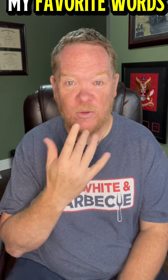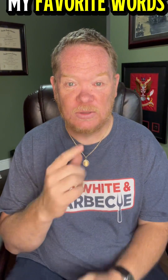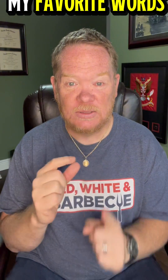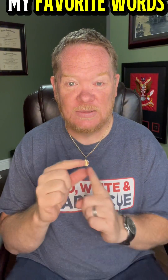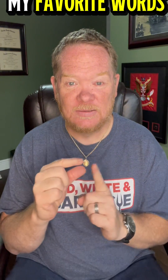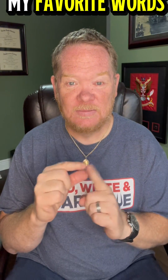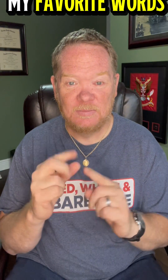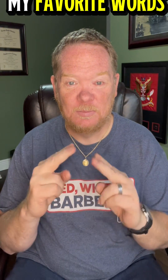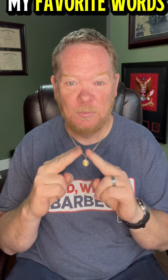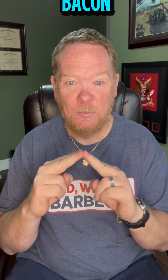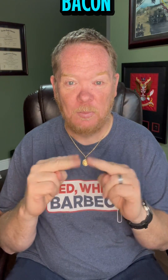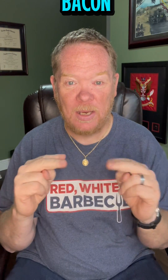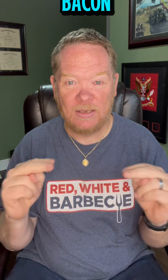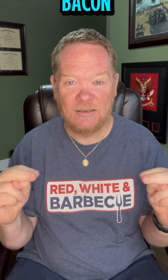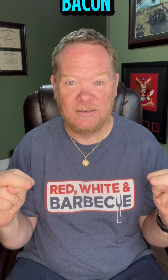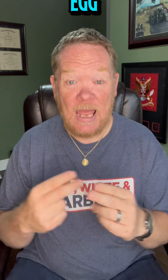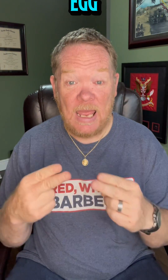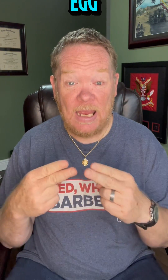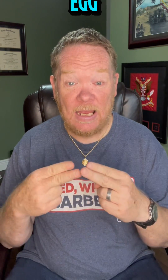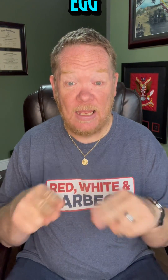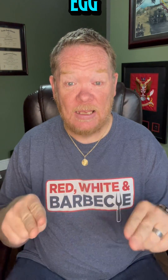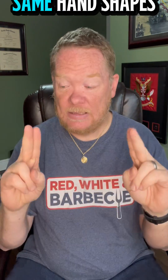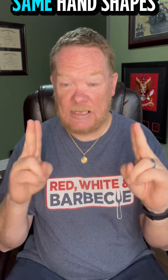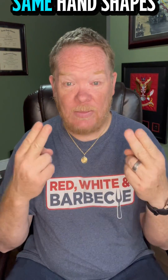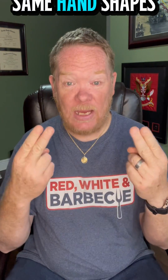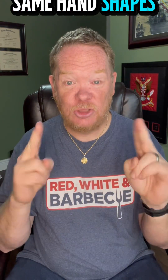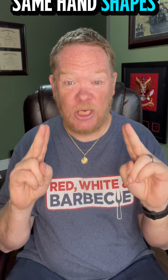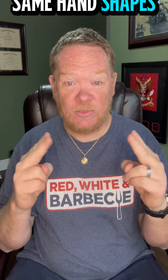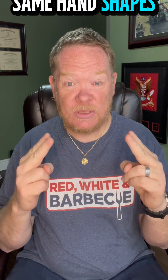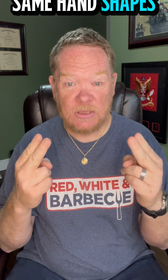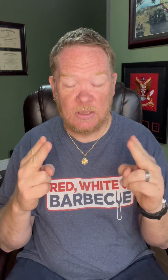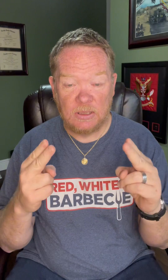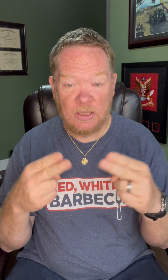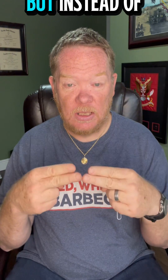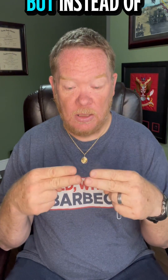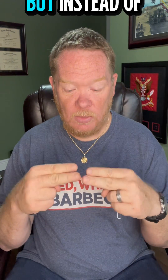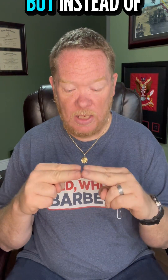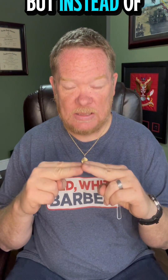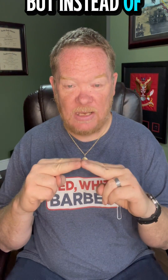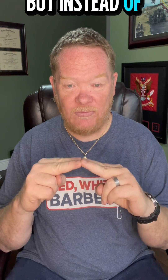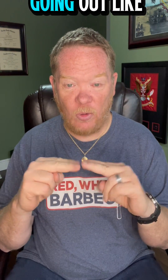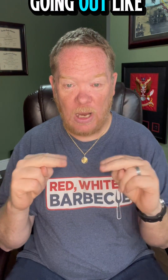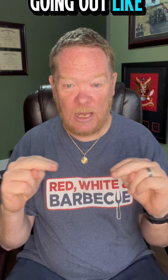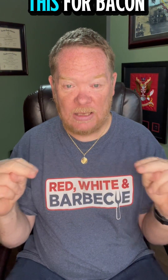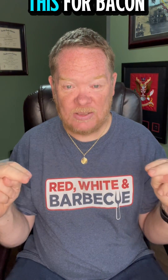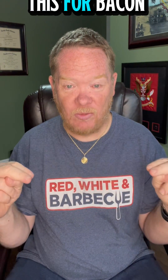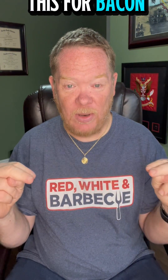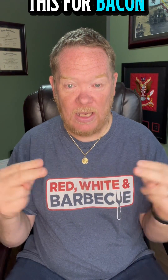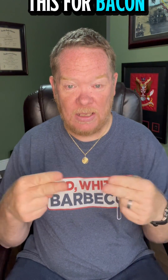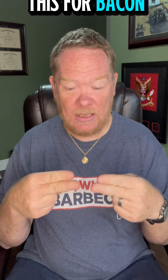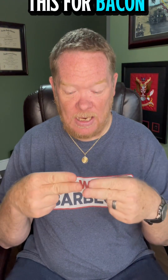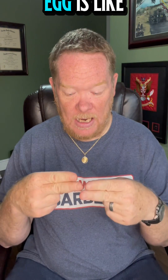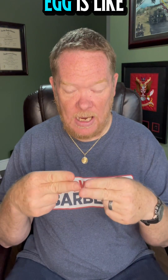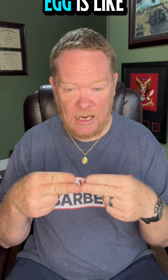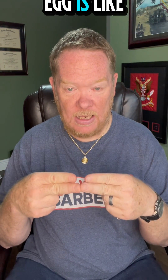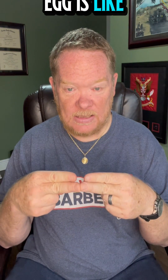words. Bacon. Egg, same hand shapes, but instead of going out like this for bacon, egg is like